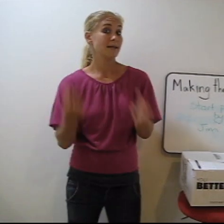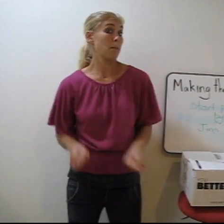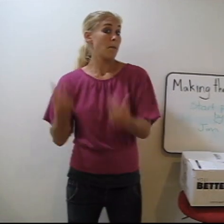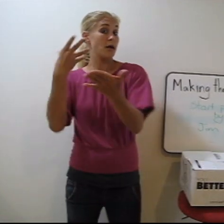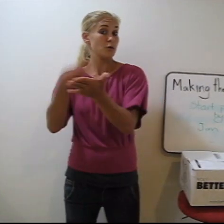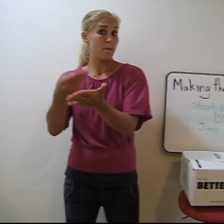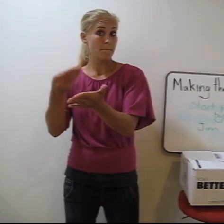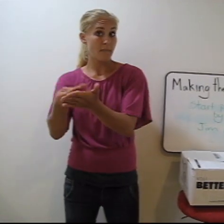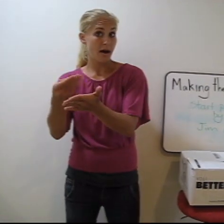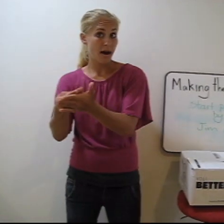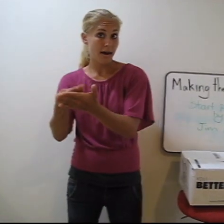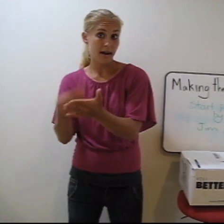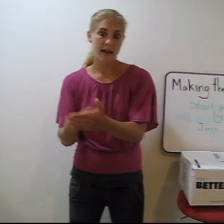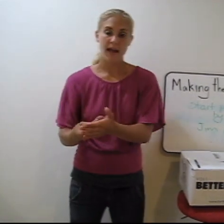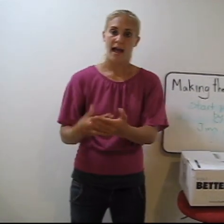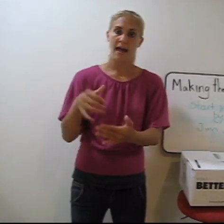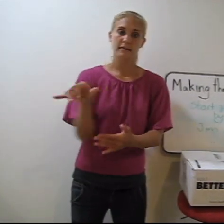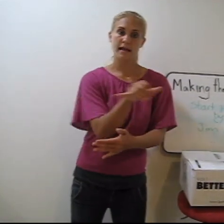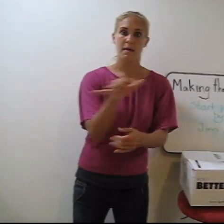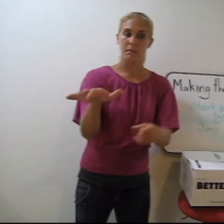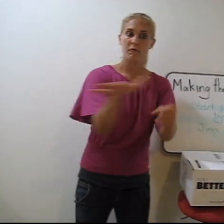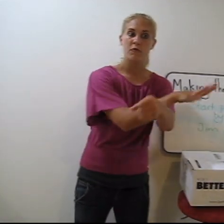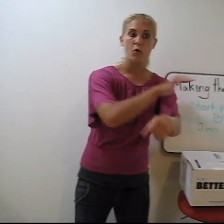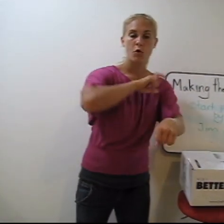am working full-time on my job. Would you like to hear my story?